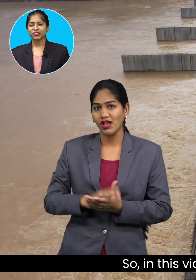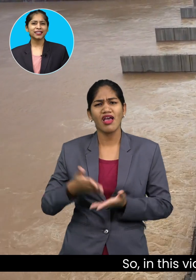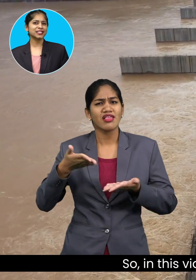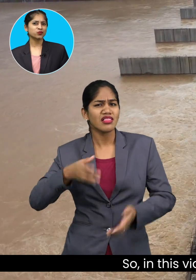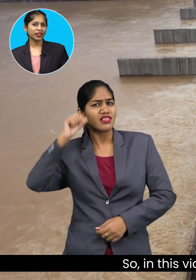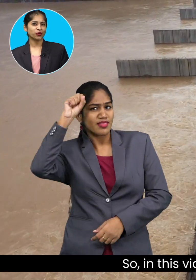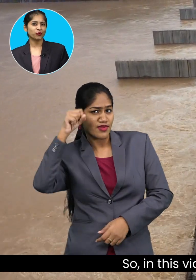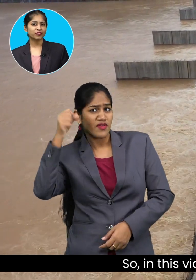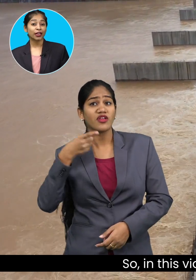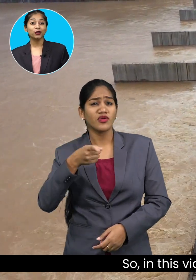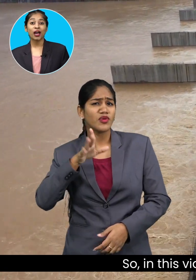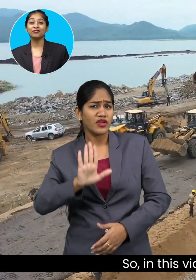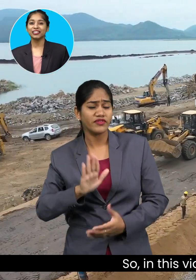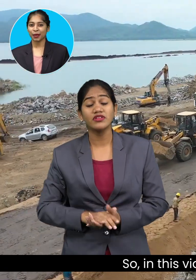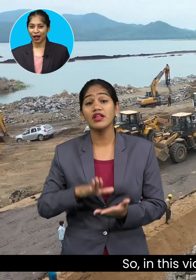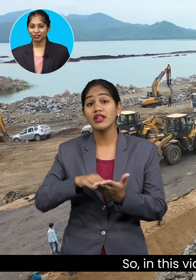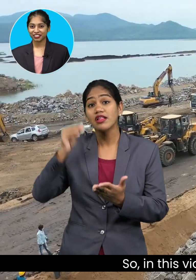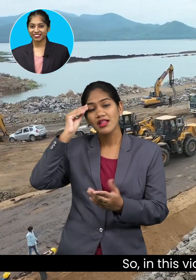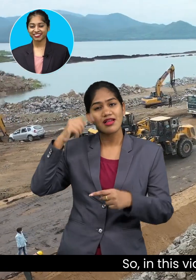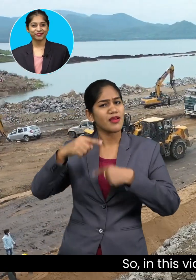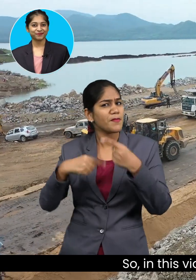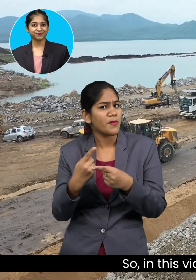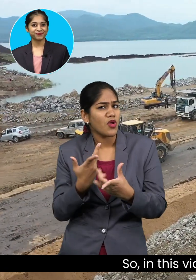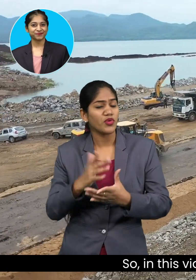So, in this video, you have learned about